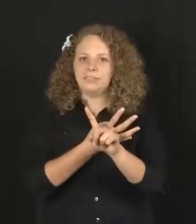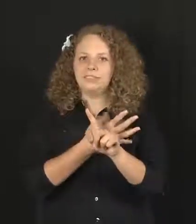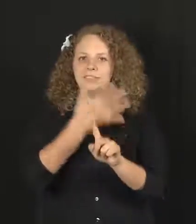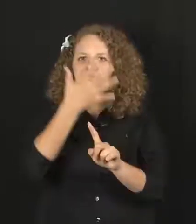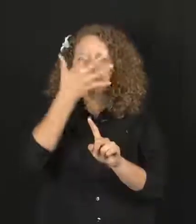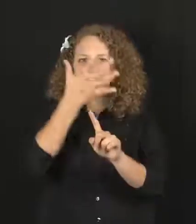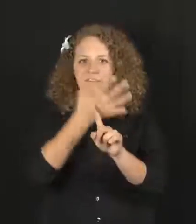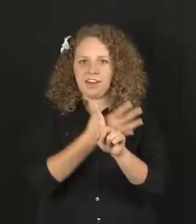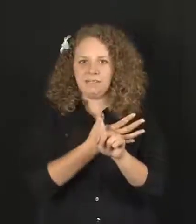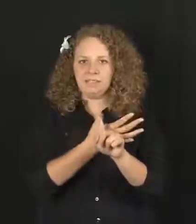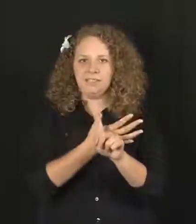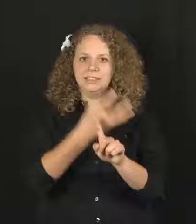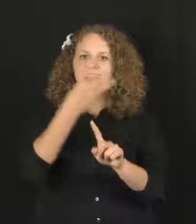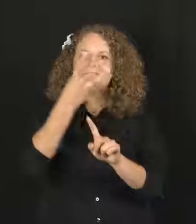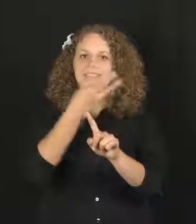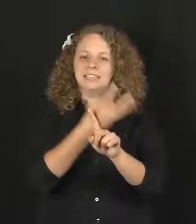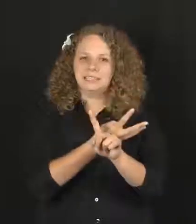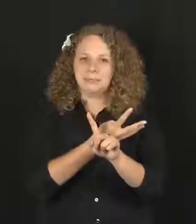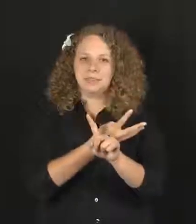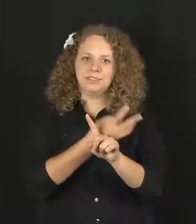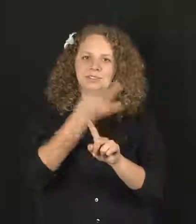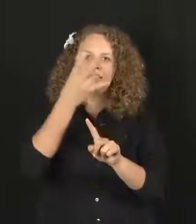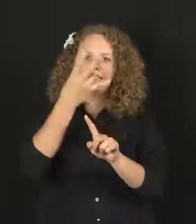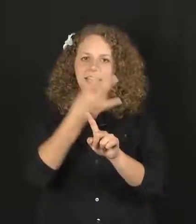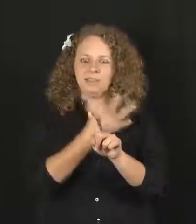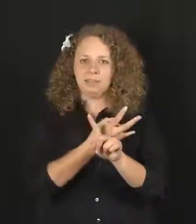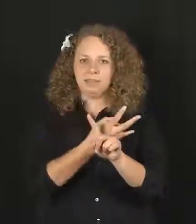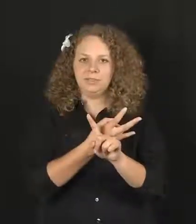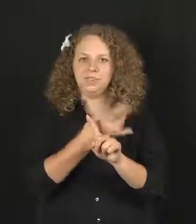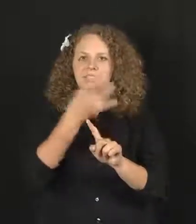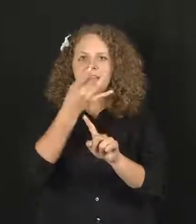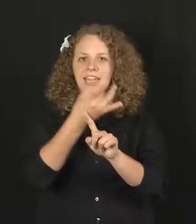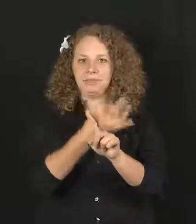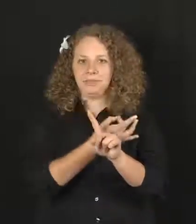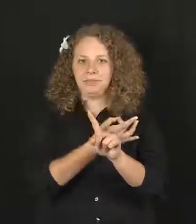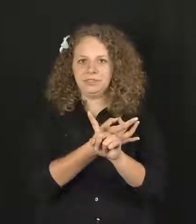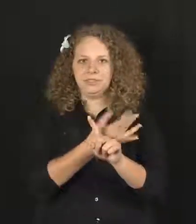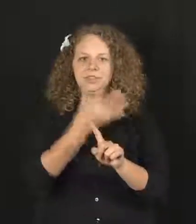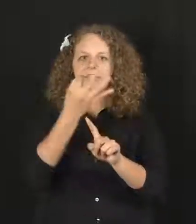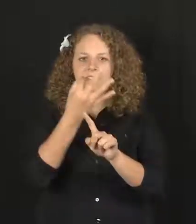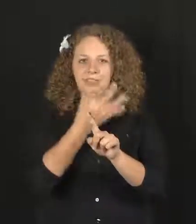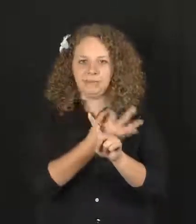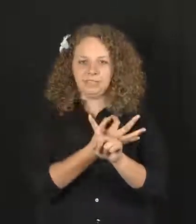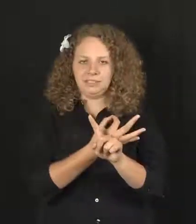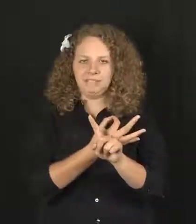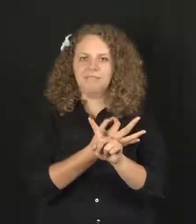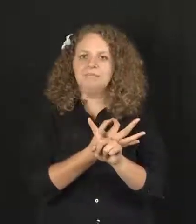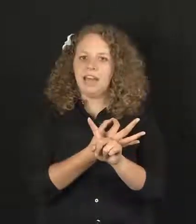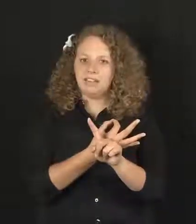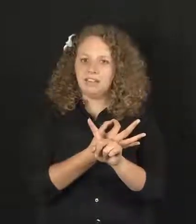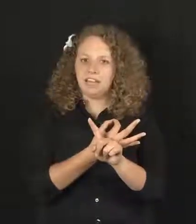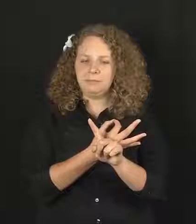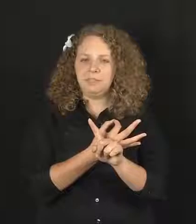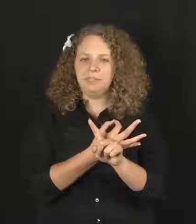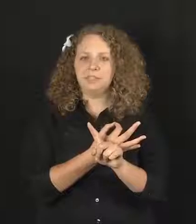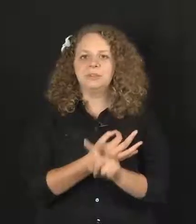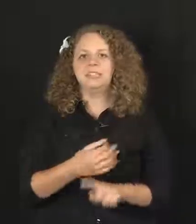months, 5 months, 6 months, 7 months, 8 months, 9 months. After 9 months, you will